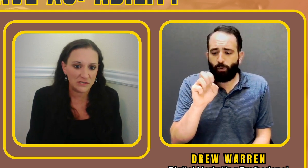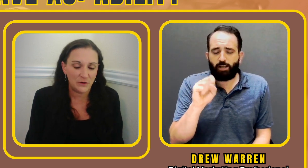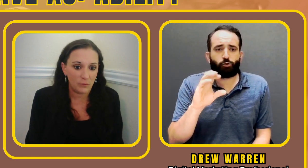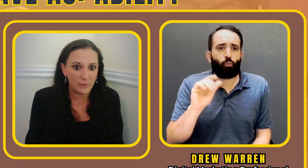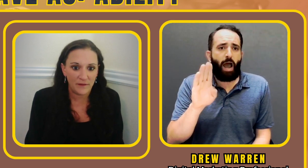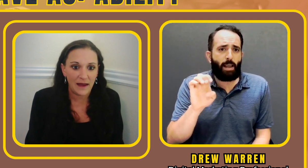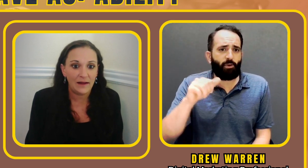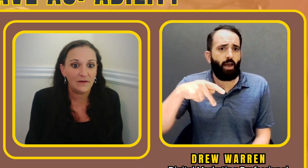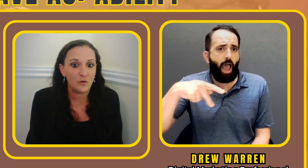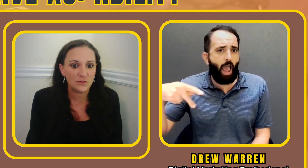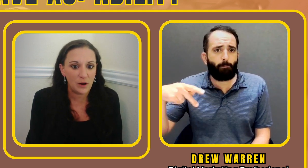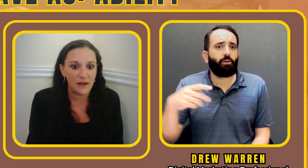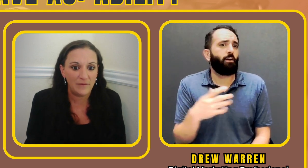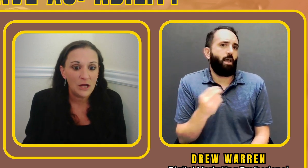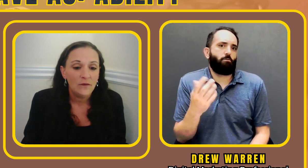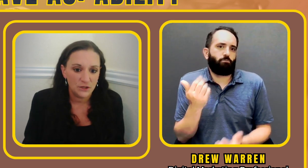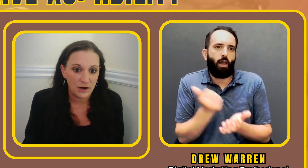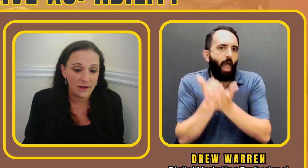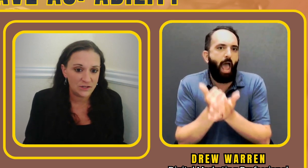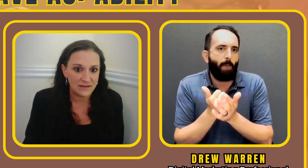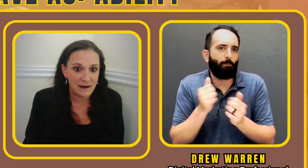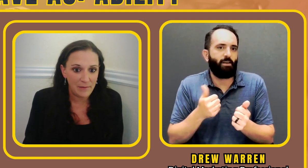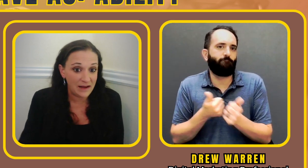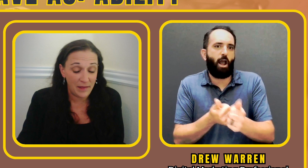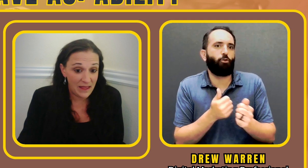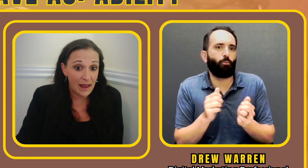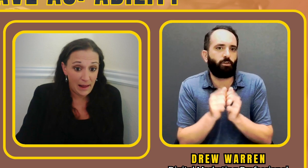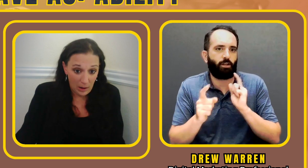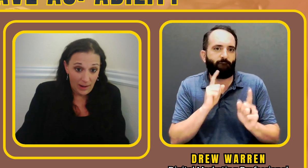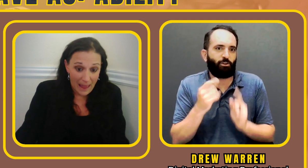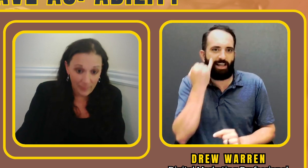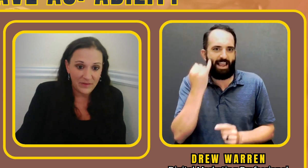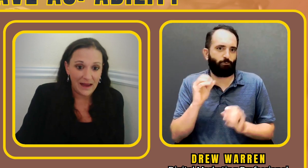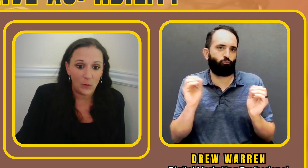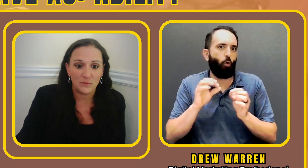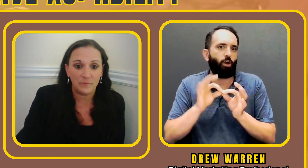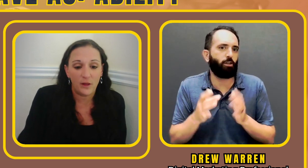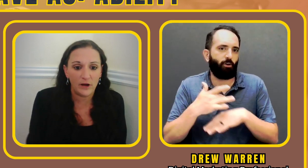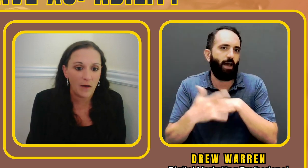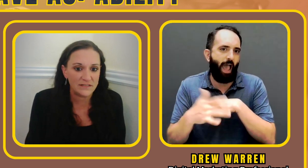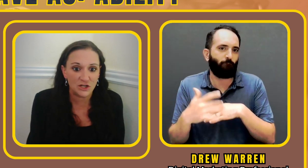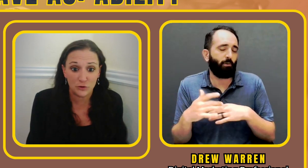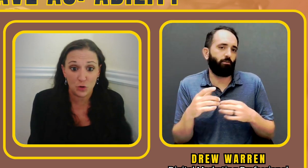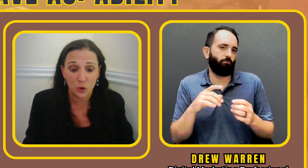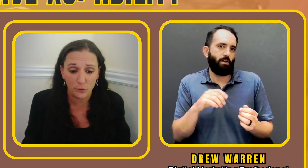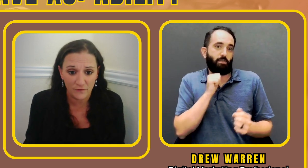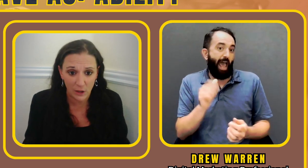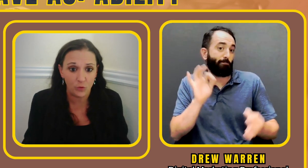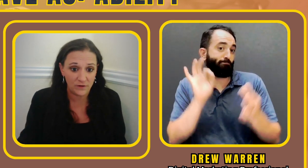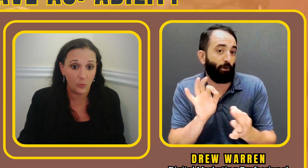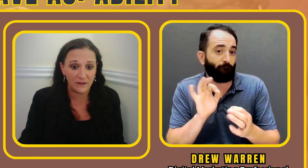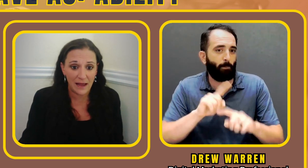technology has been great with that. And then, of course, now we have the Strand Fabric and that app, and that helps with following conversations. There's no